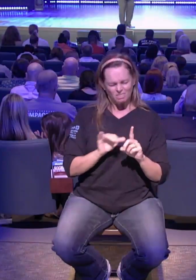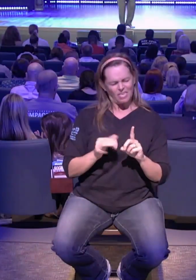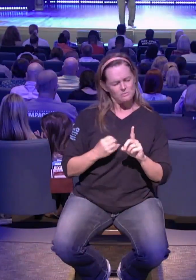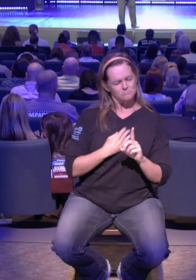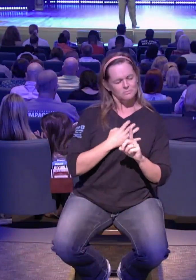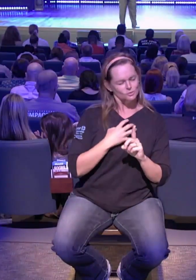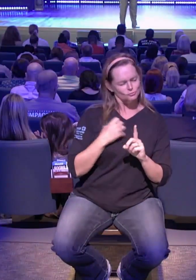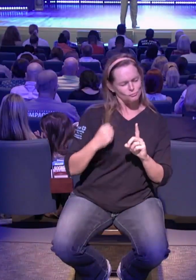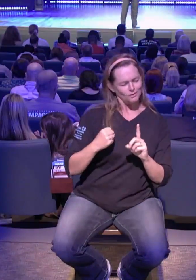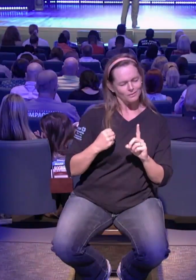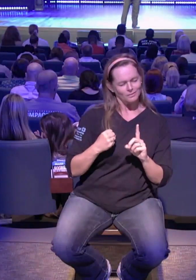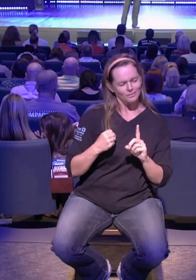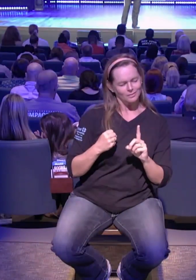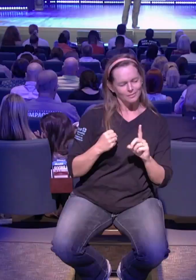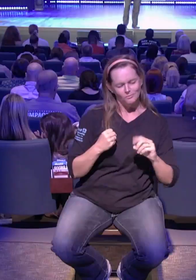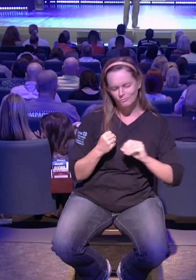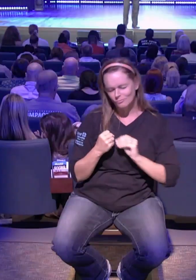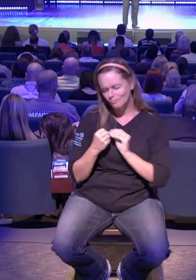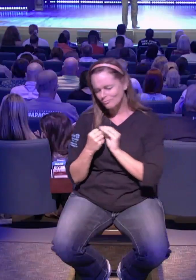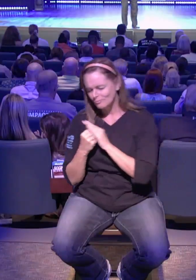us.